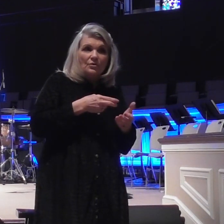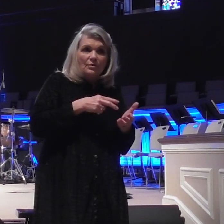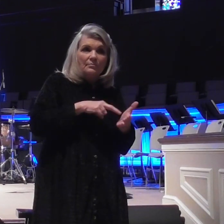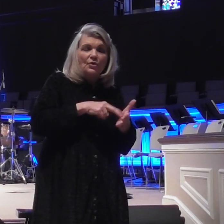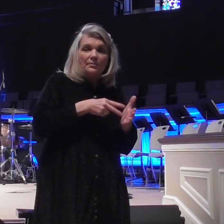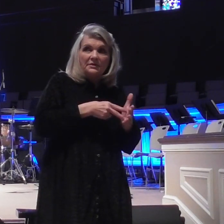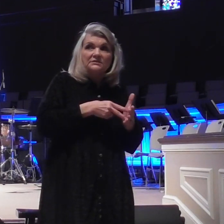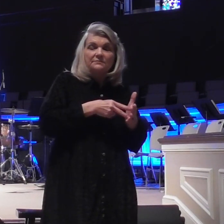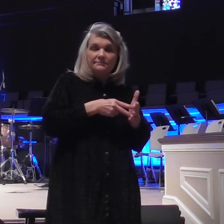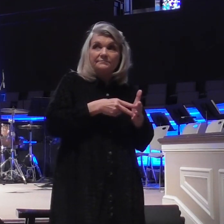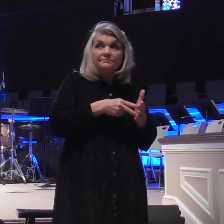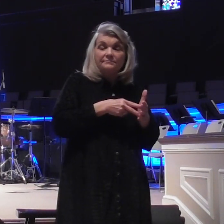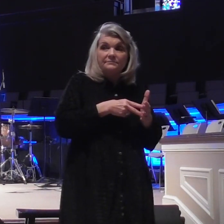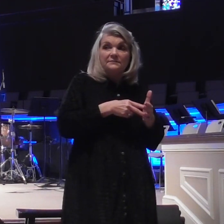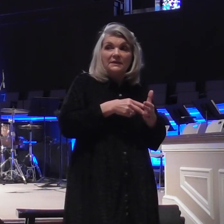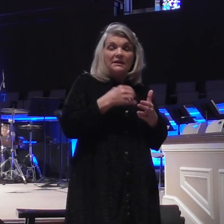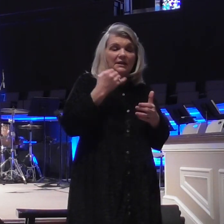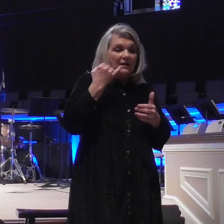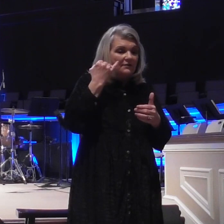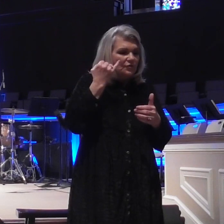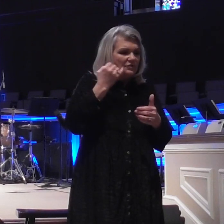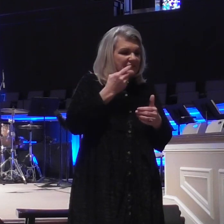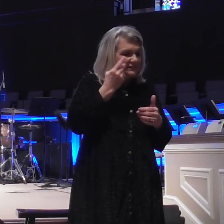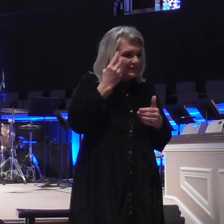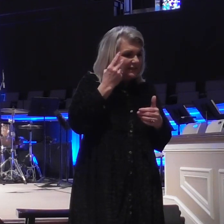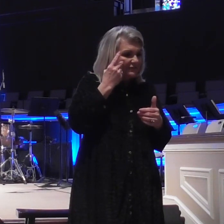Paul's instruction. If you'll